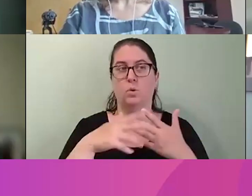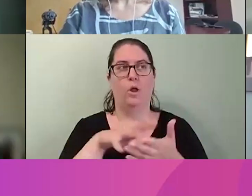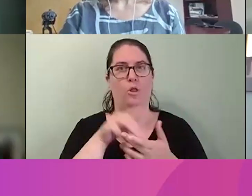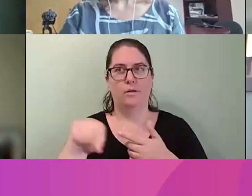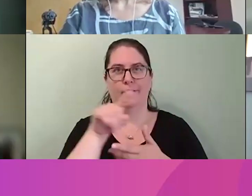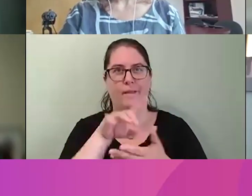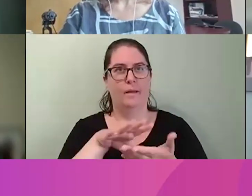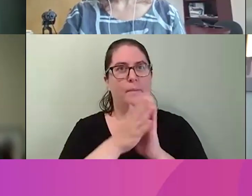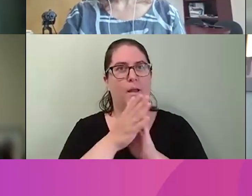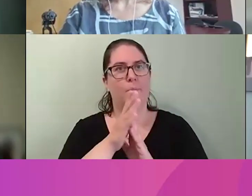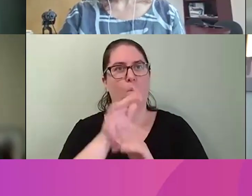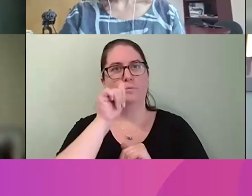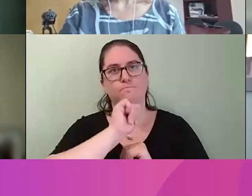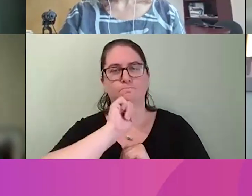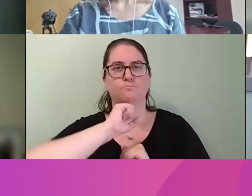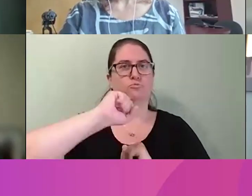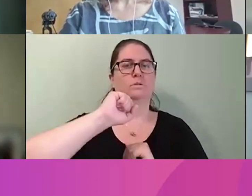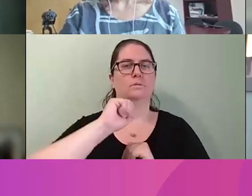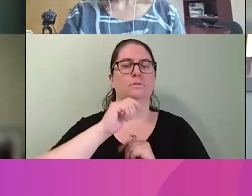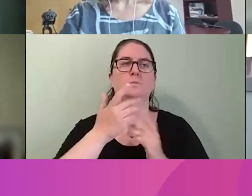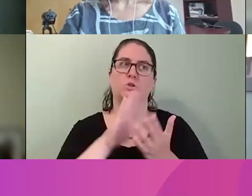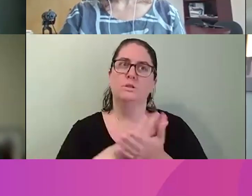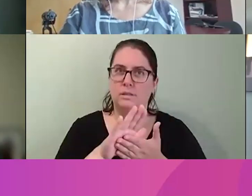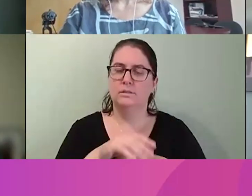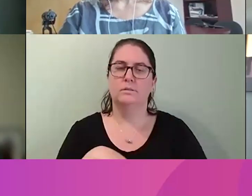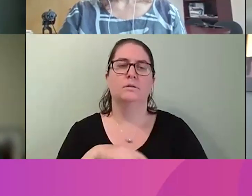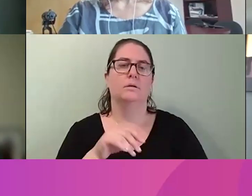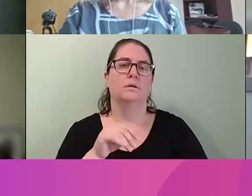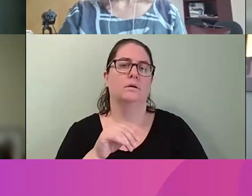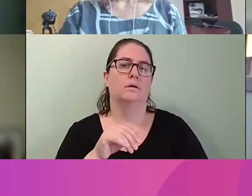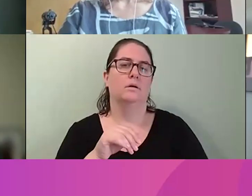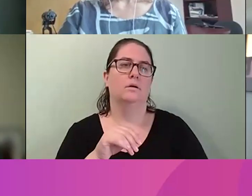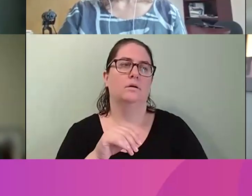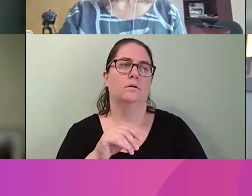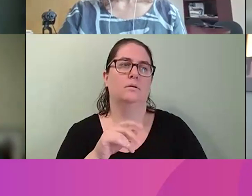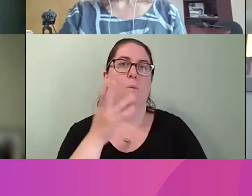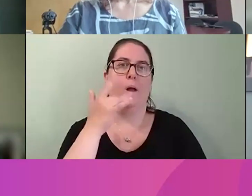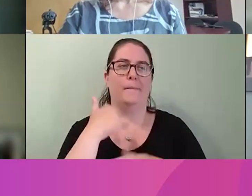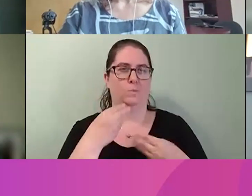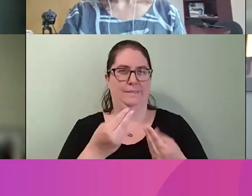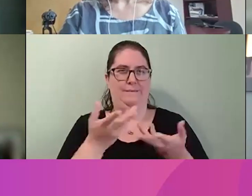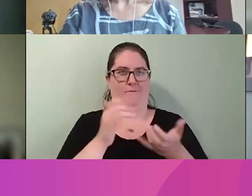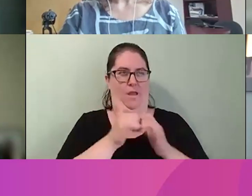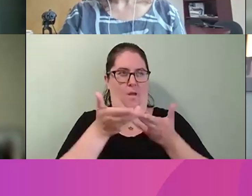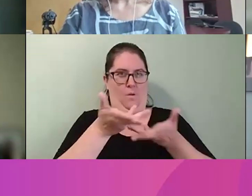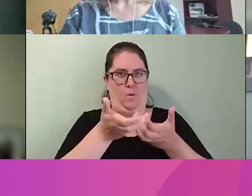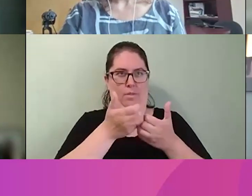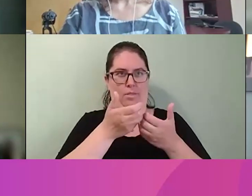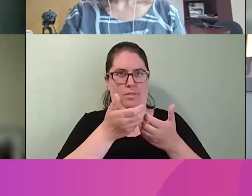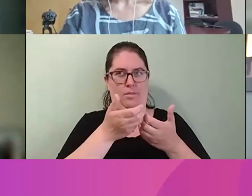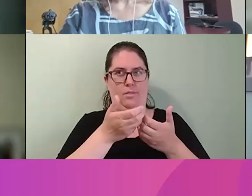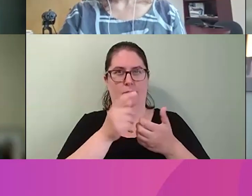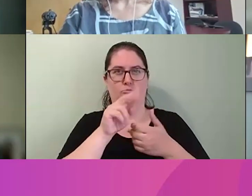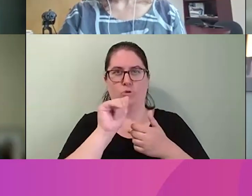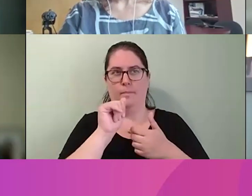our participants. And we think that had a lot to do with the way that we delivered the program in a trauma and violence